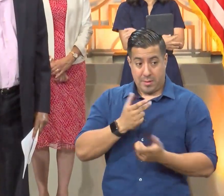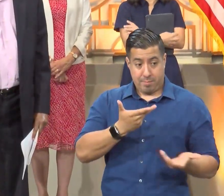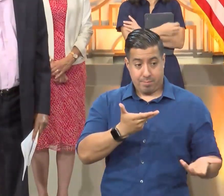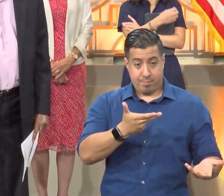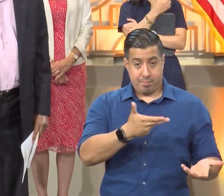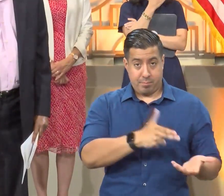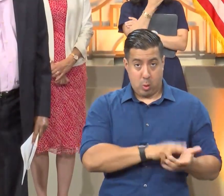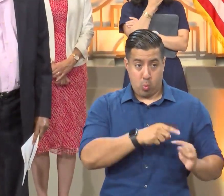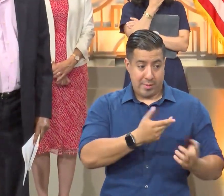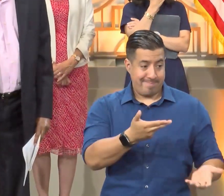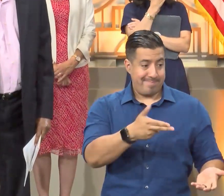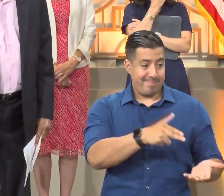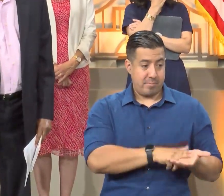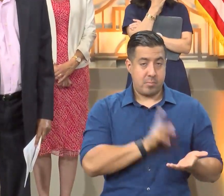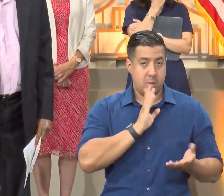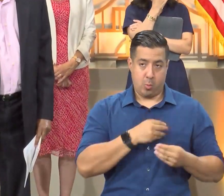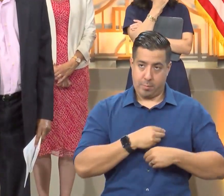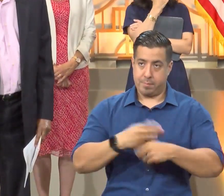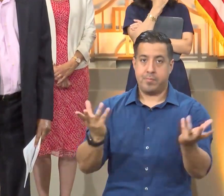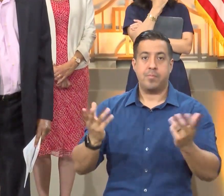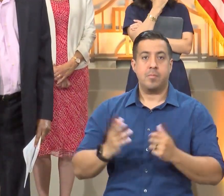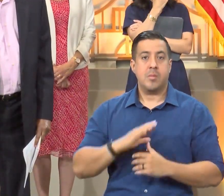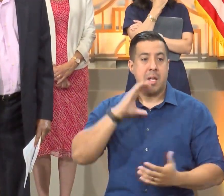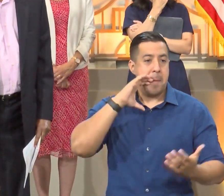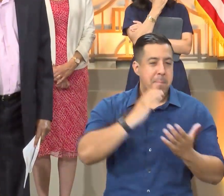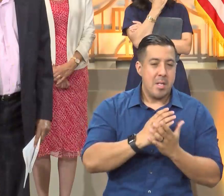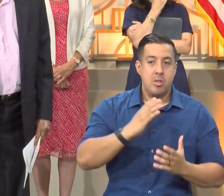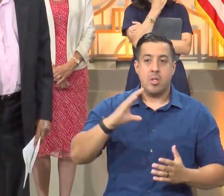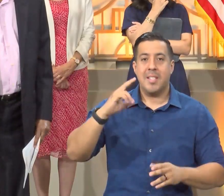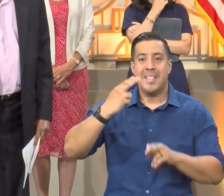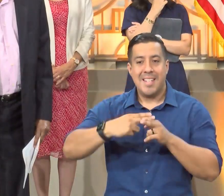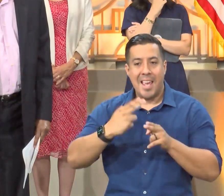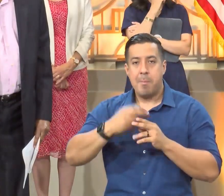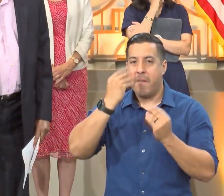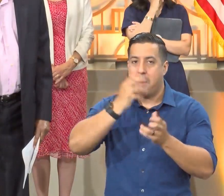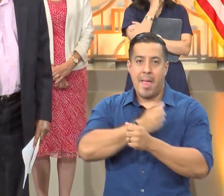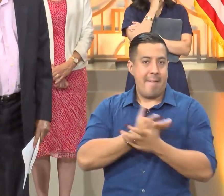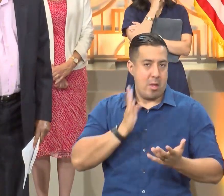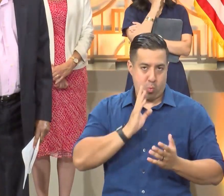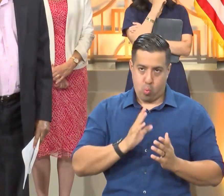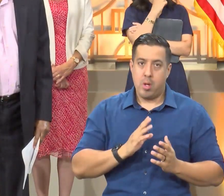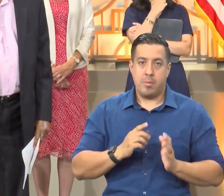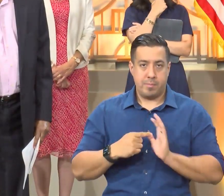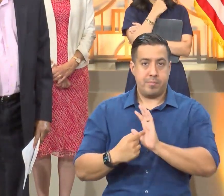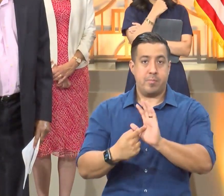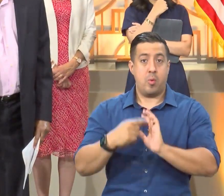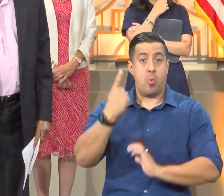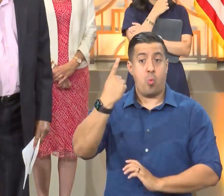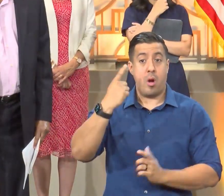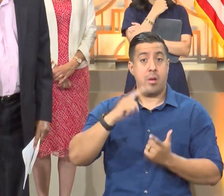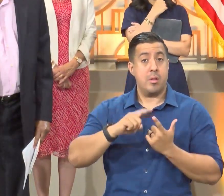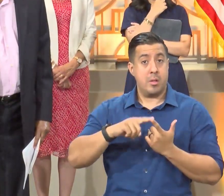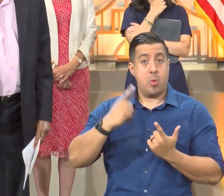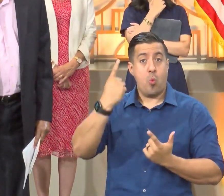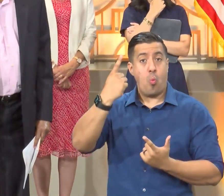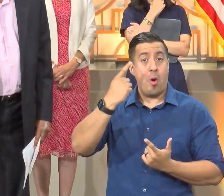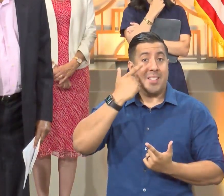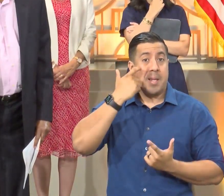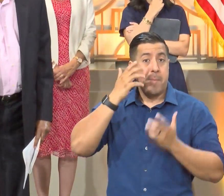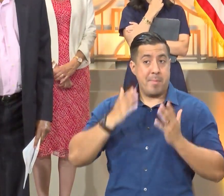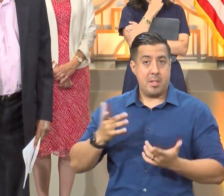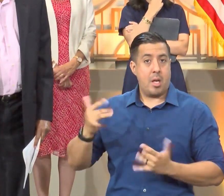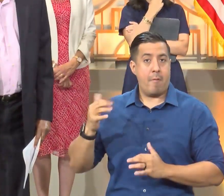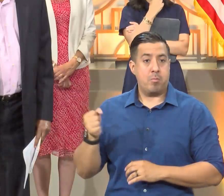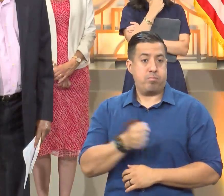signed, we're going to send it out. Photos and names and information. And it's one that's outstanding. We have one suspect that's